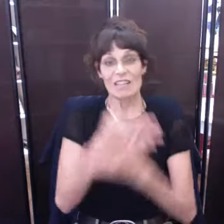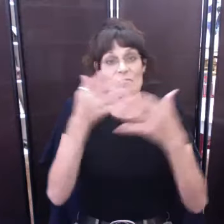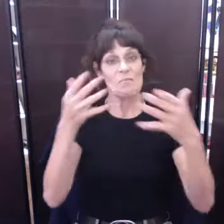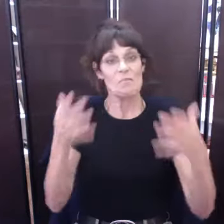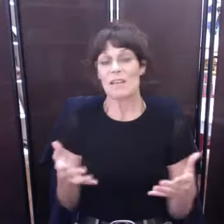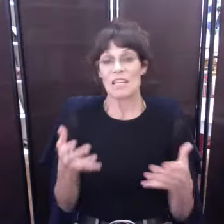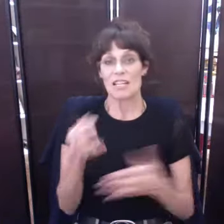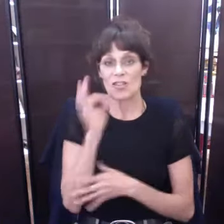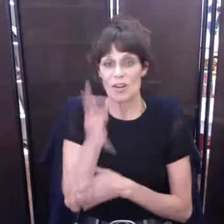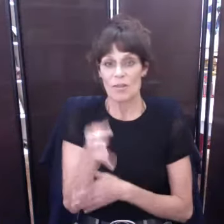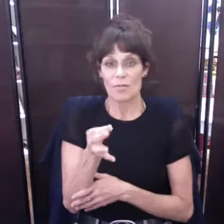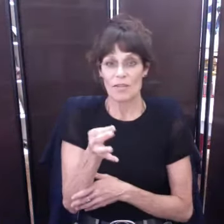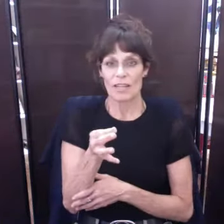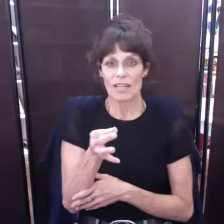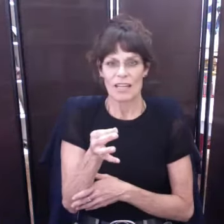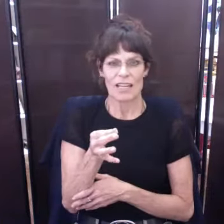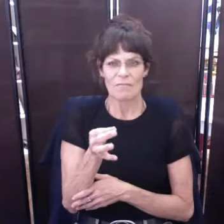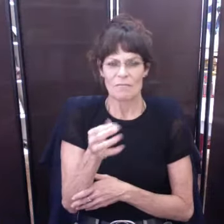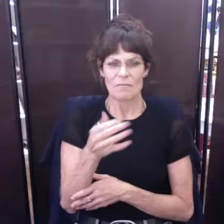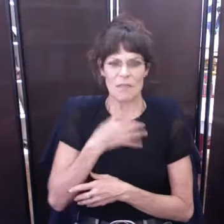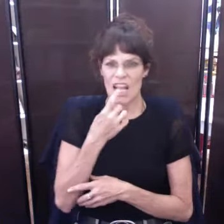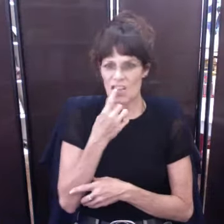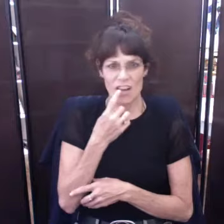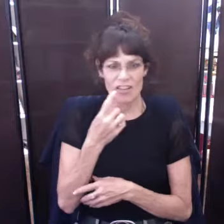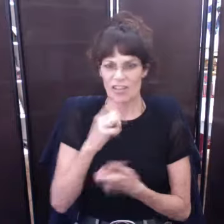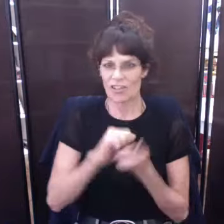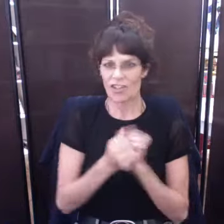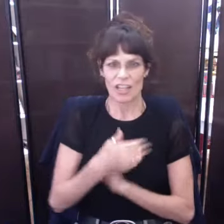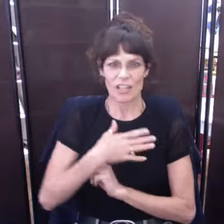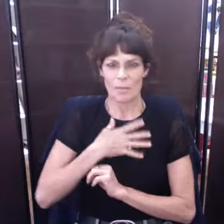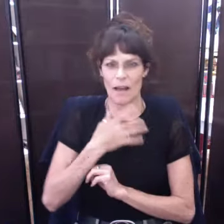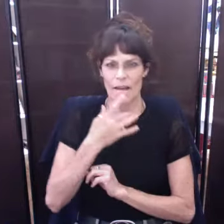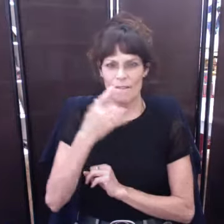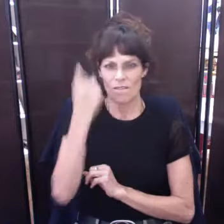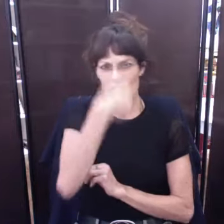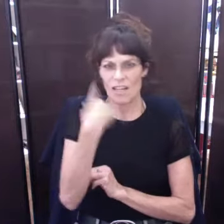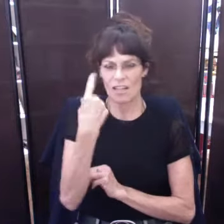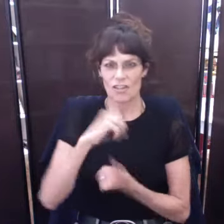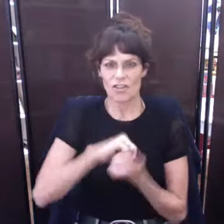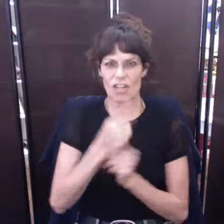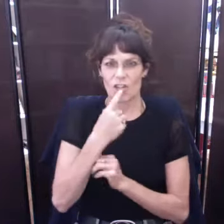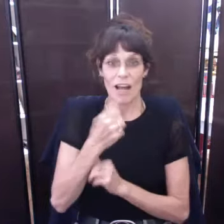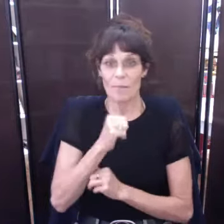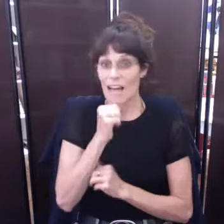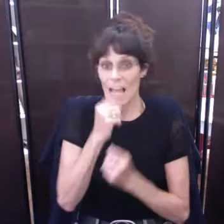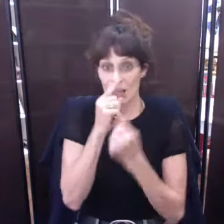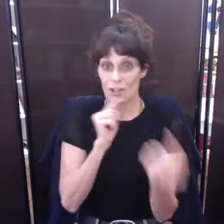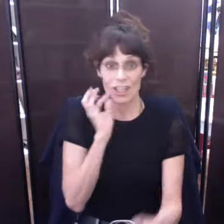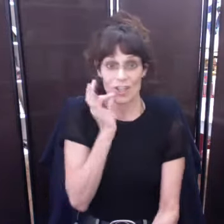I'm not. And I don't get a weird tongue, and I don't get red in my face. See, I'm not allergic. I can eat that easily. And